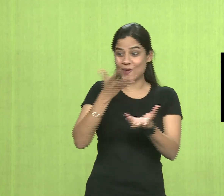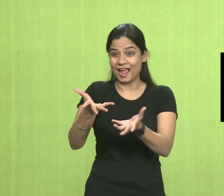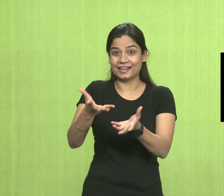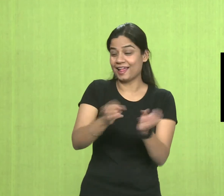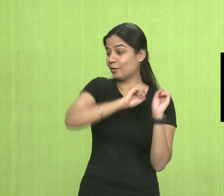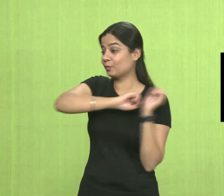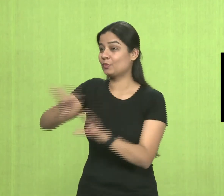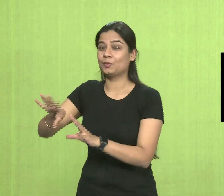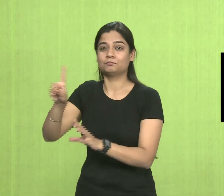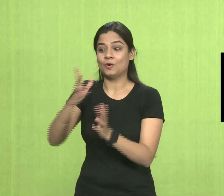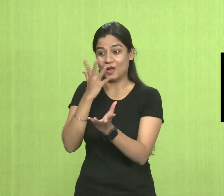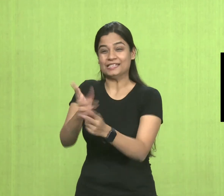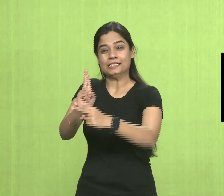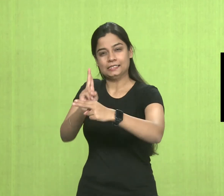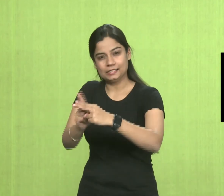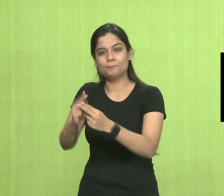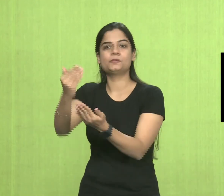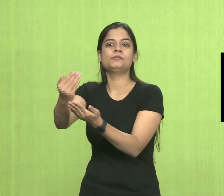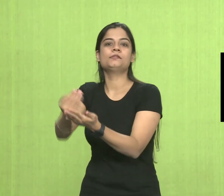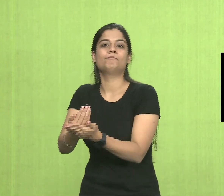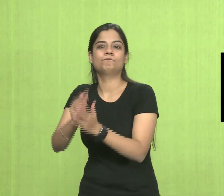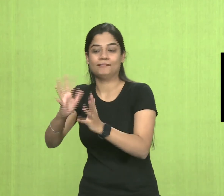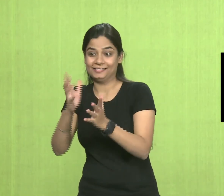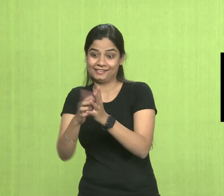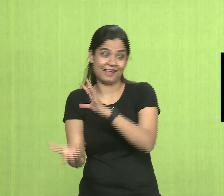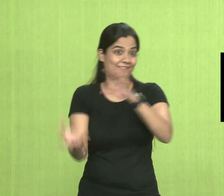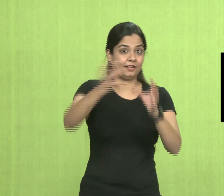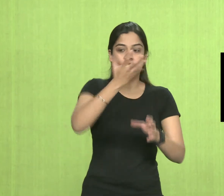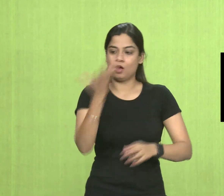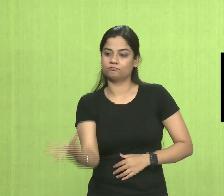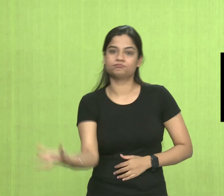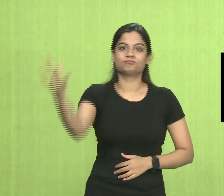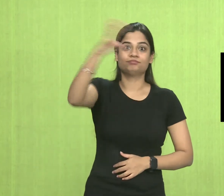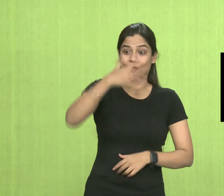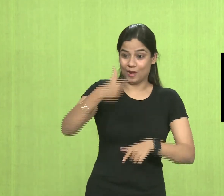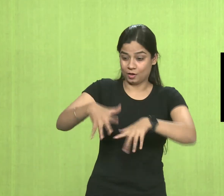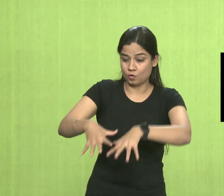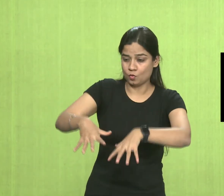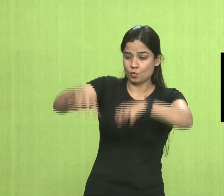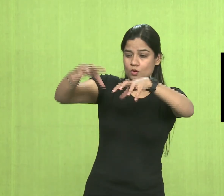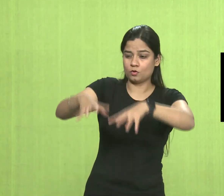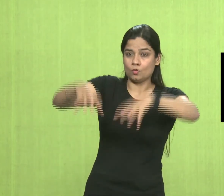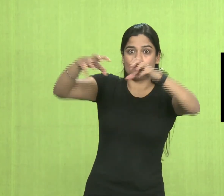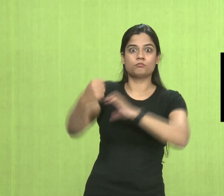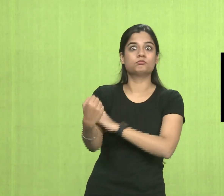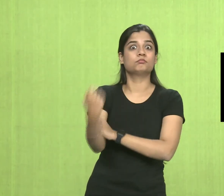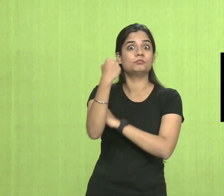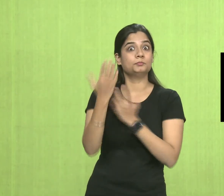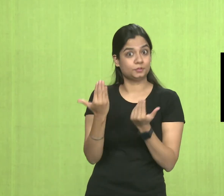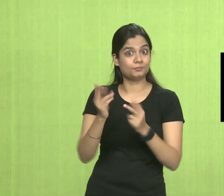start cooking the rice in the cooker. Use the same water, don't throw away that water, because that water has vitamins in